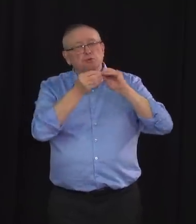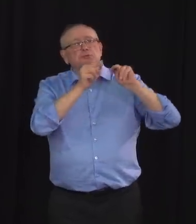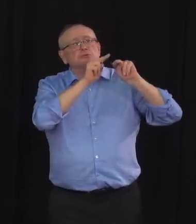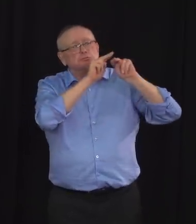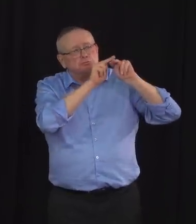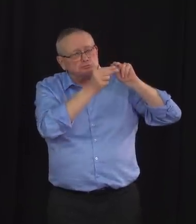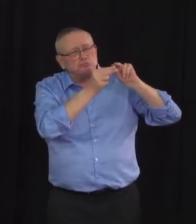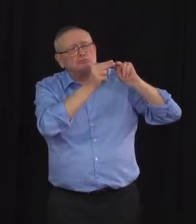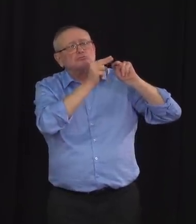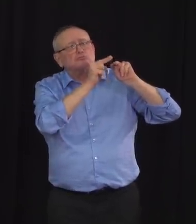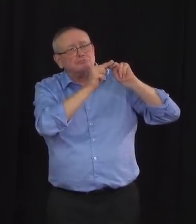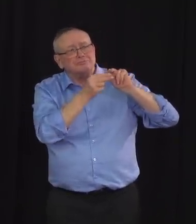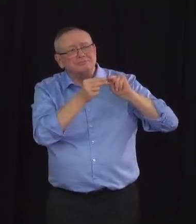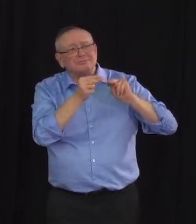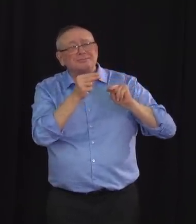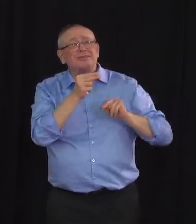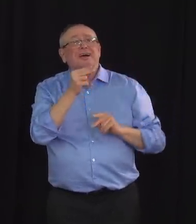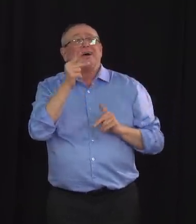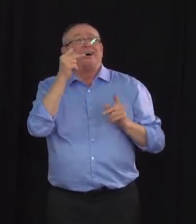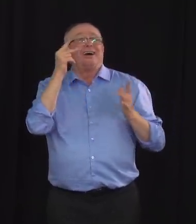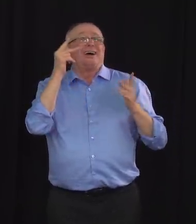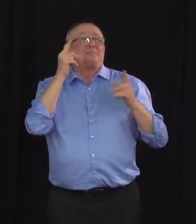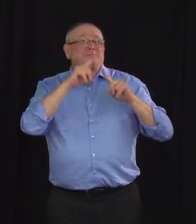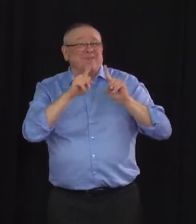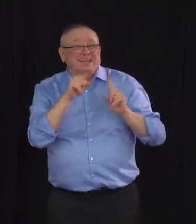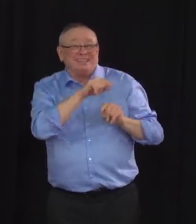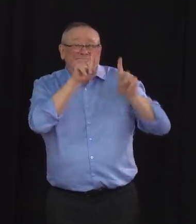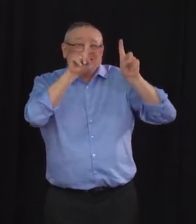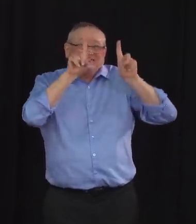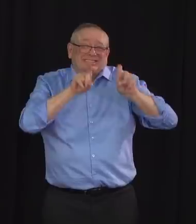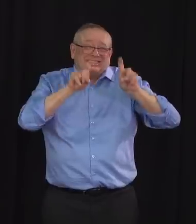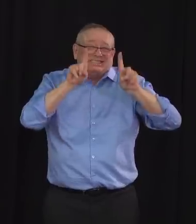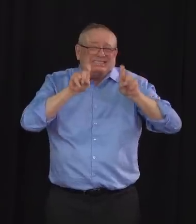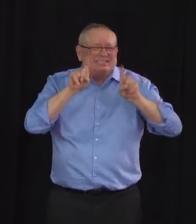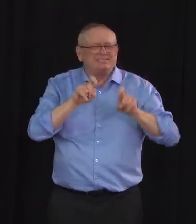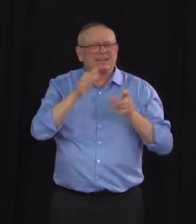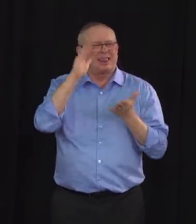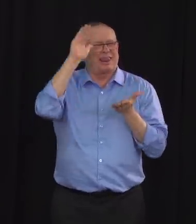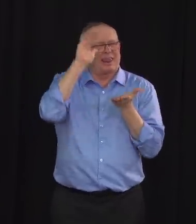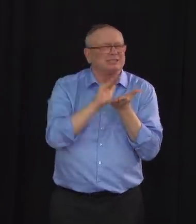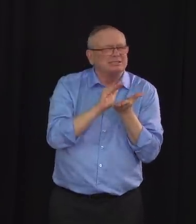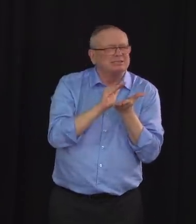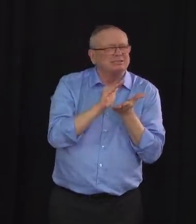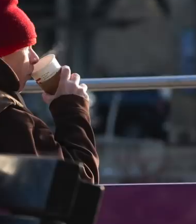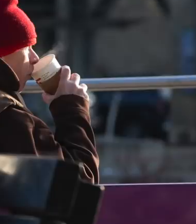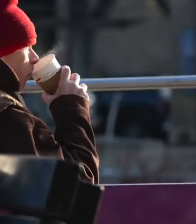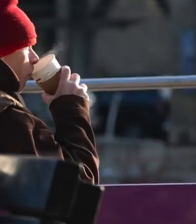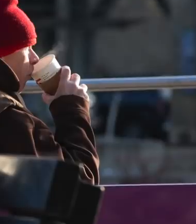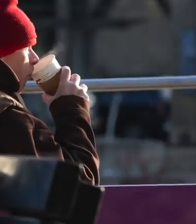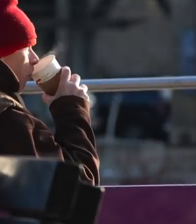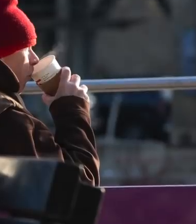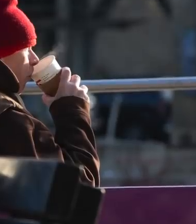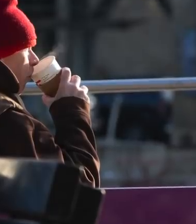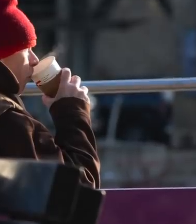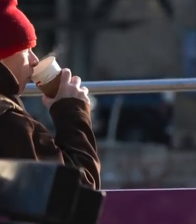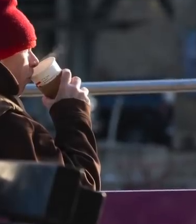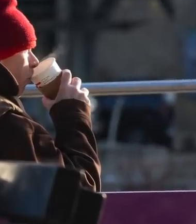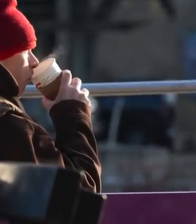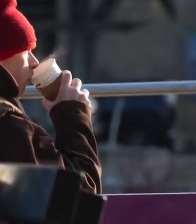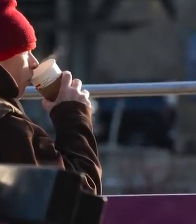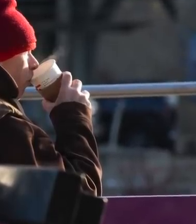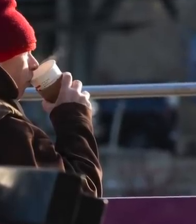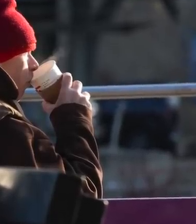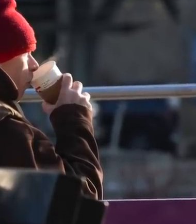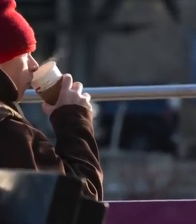month. We don't know all the reasons for this, but one factor could be fewer people getting sick. While